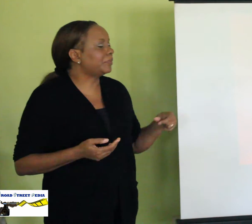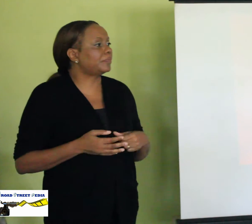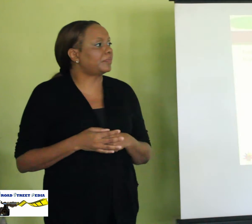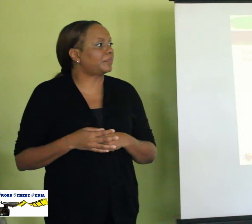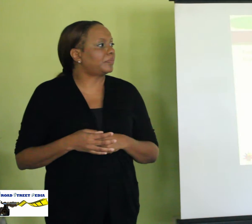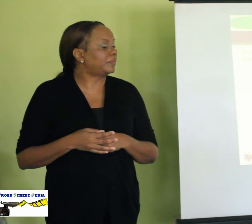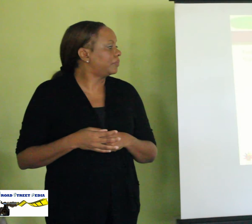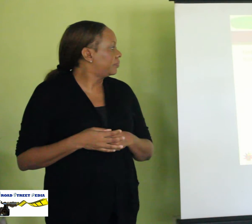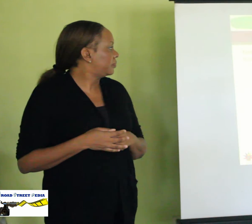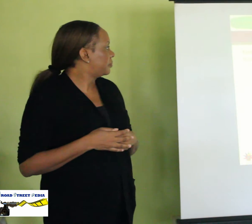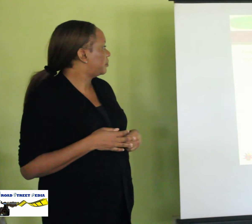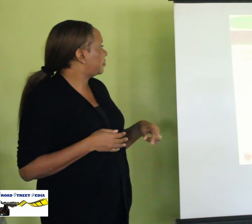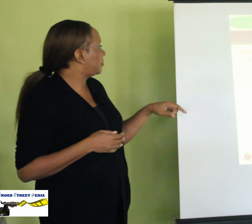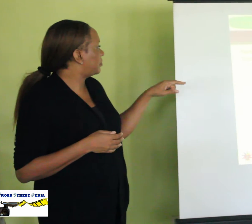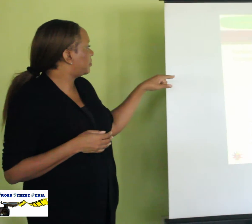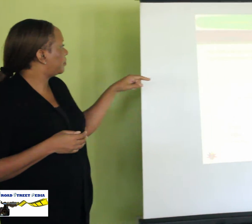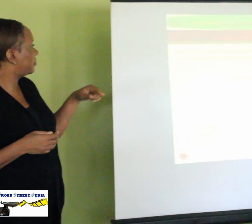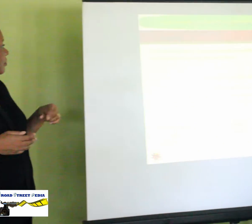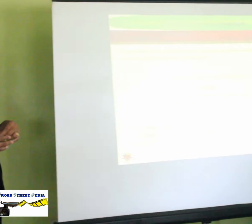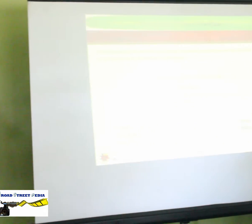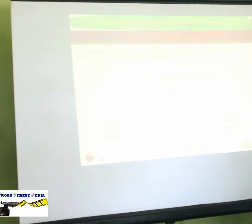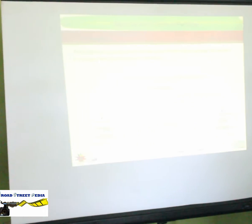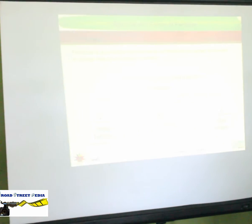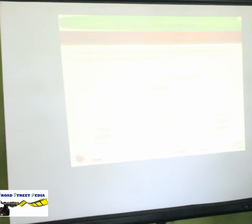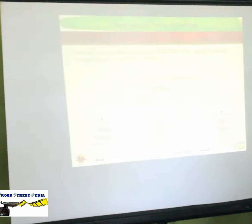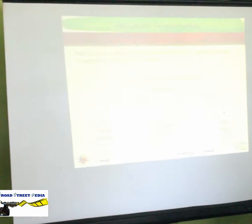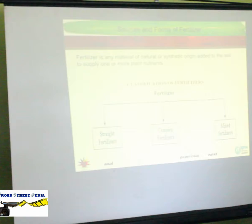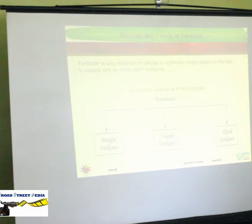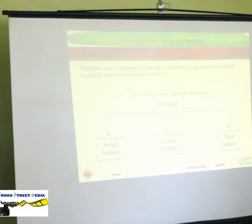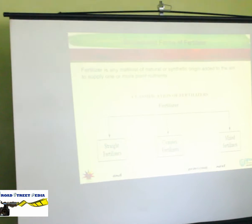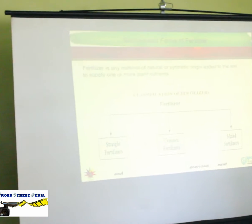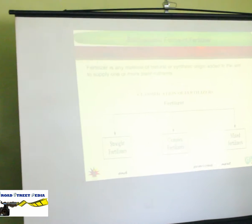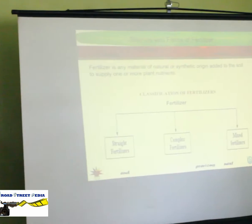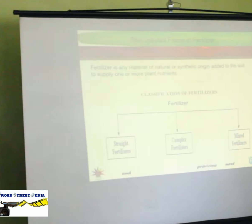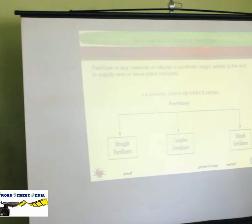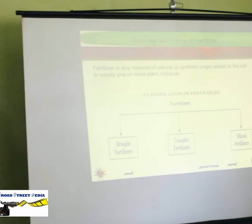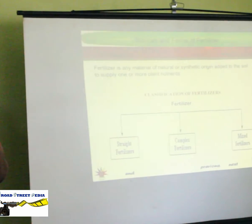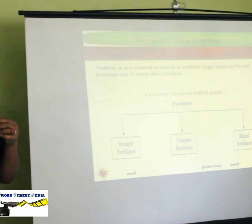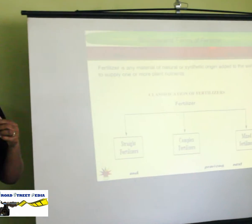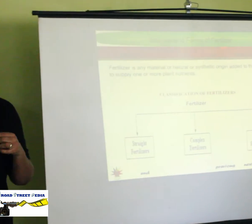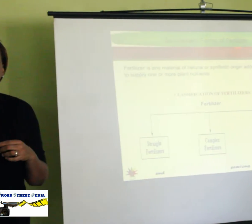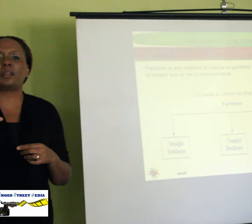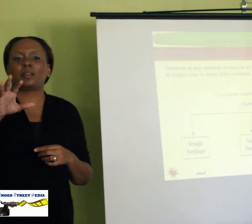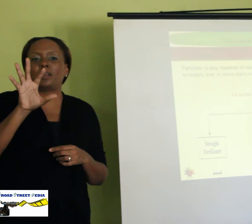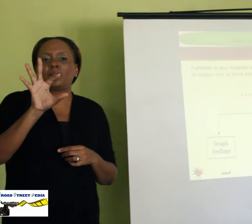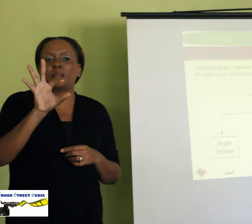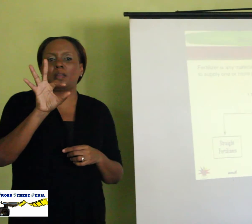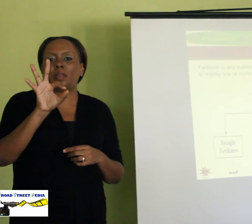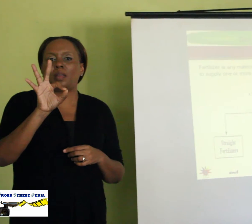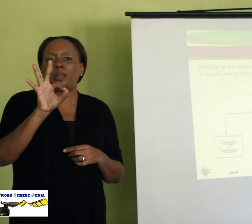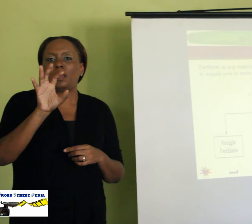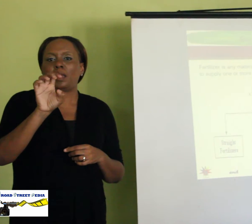Fertilizers basically to the plant is like we have vitamins. We have